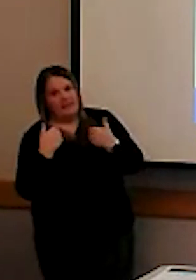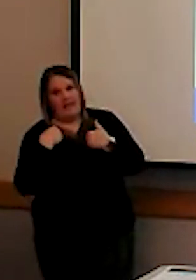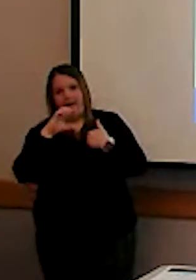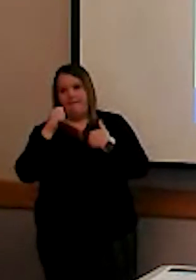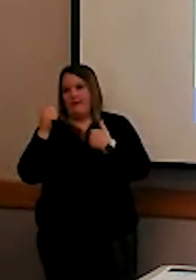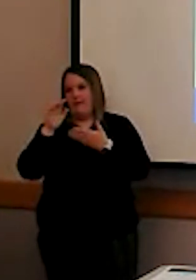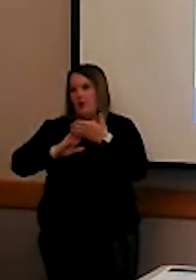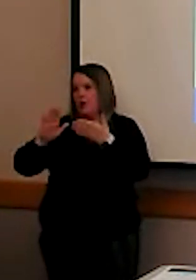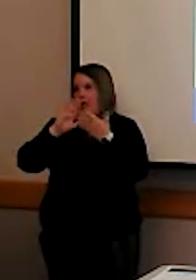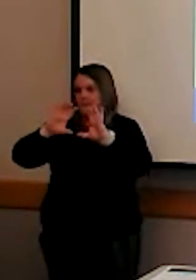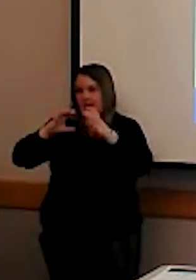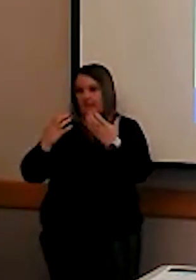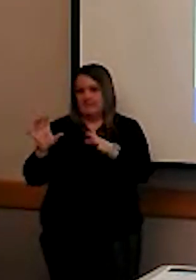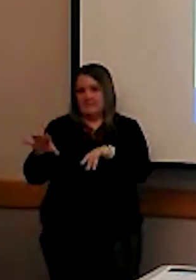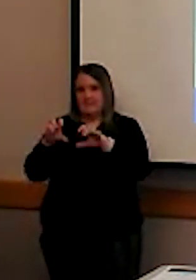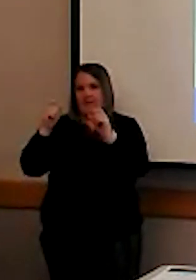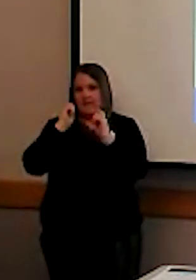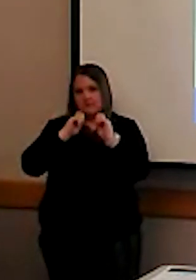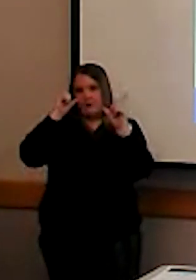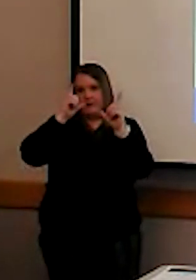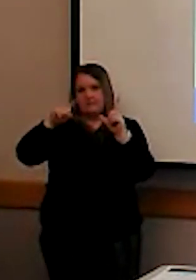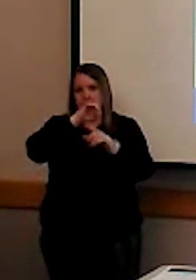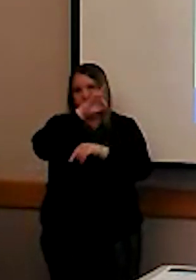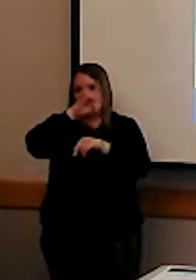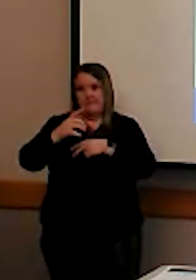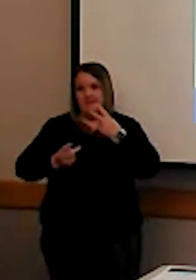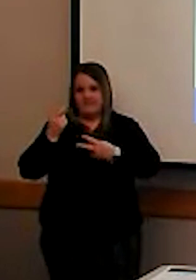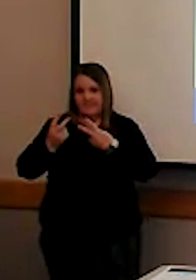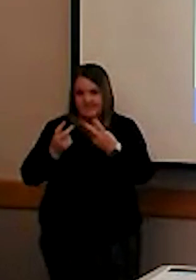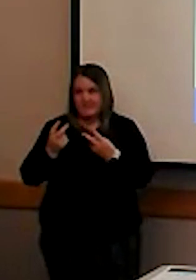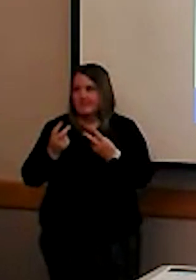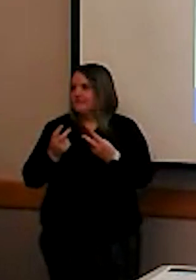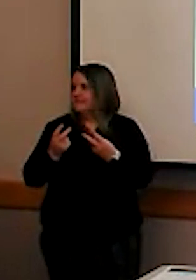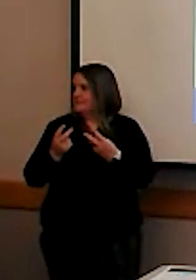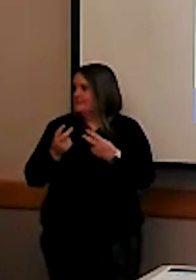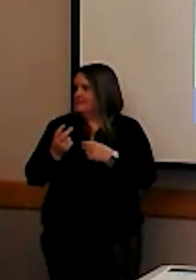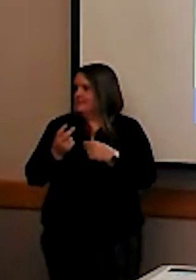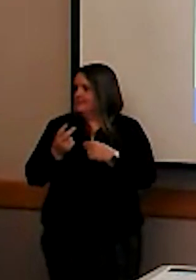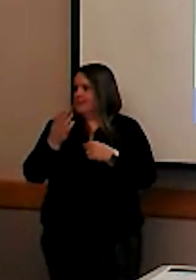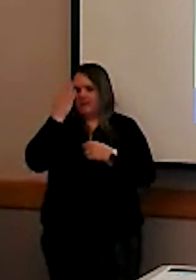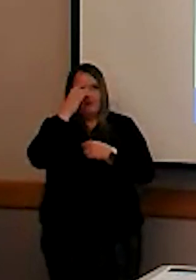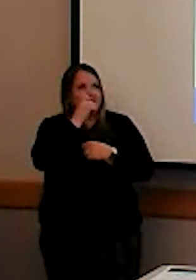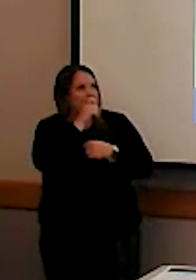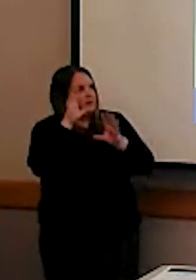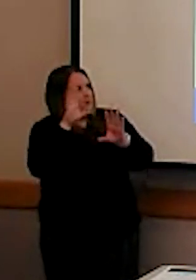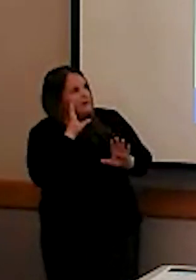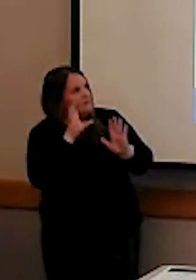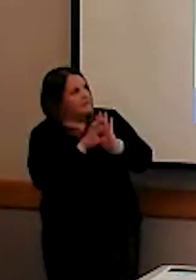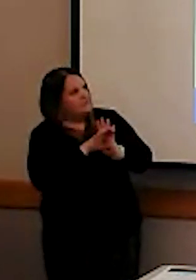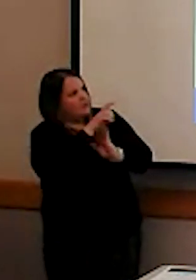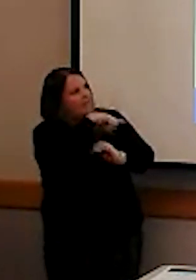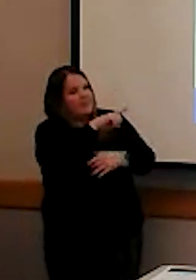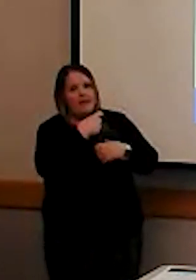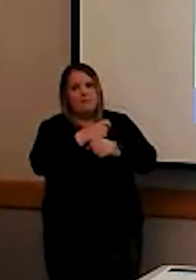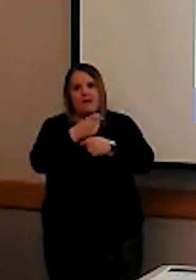other college classes. So I surprised them to visit. And I know it's not a good picture, but they